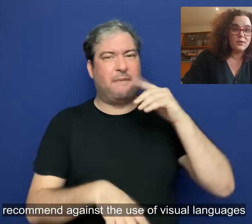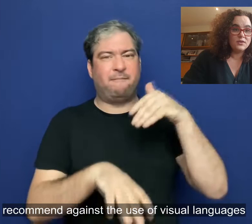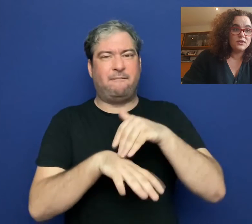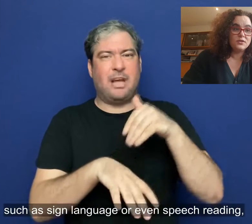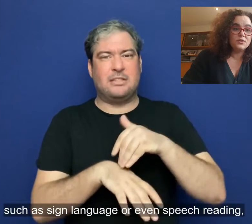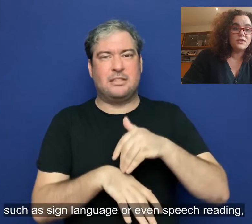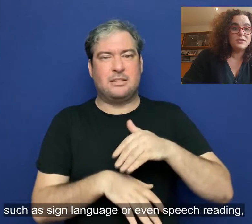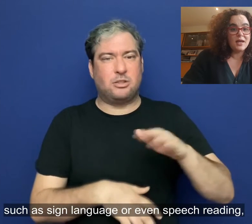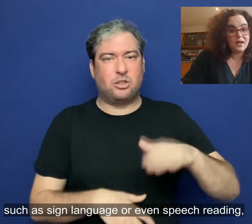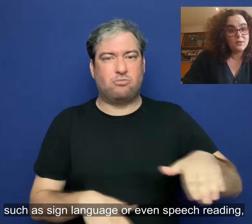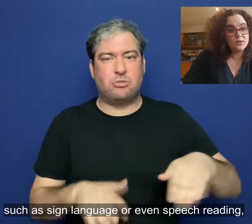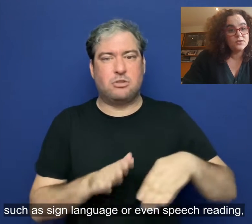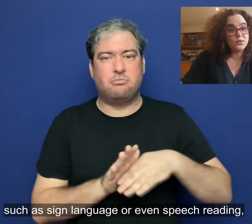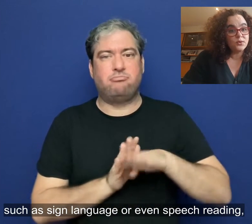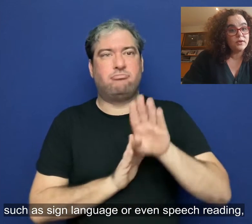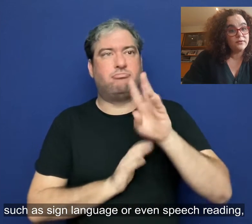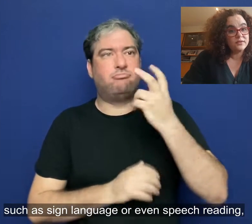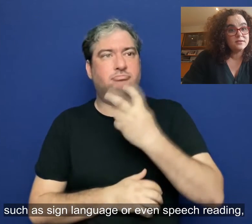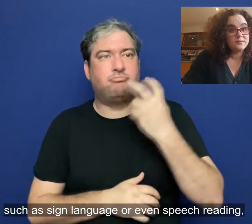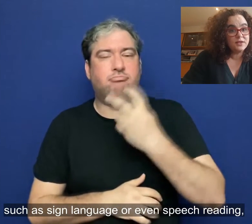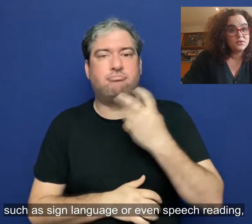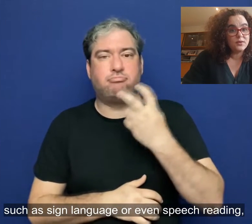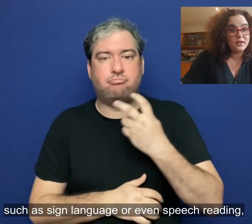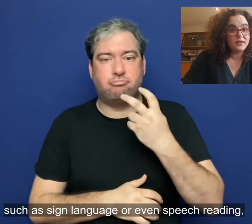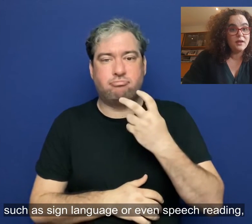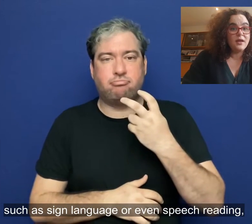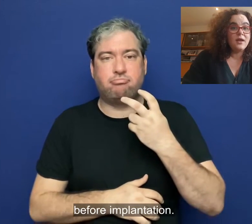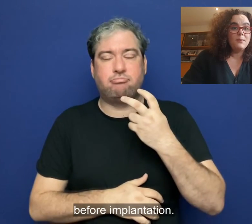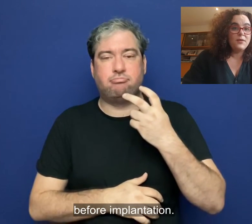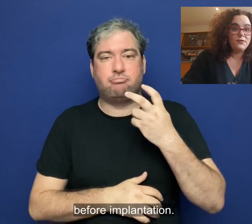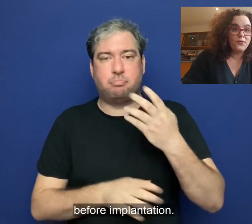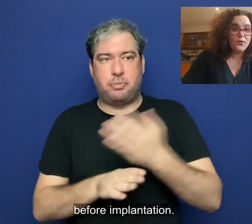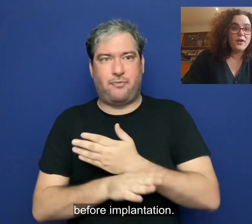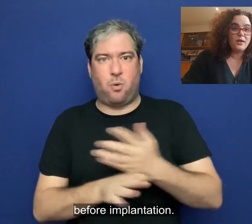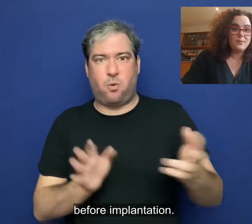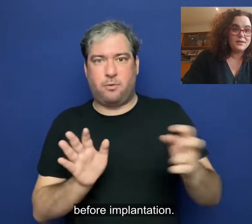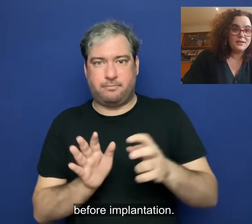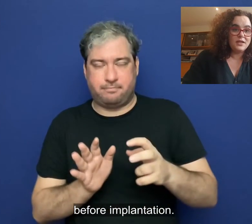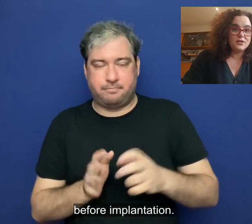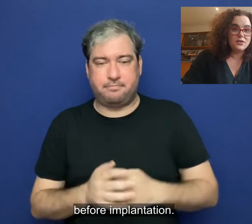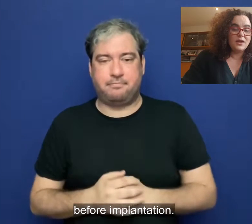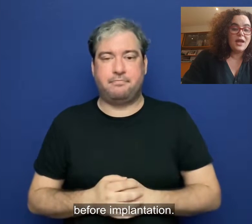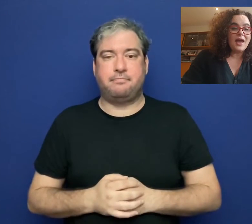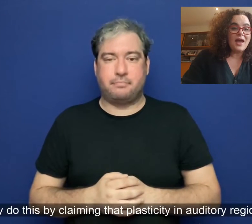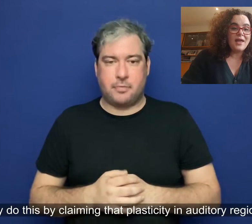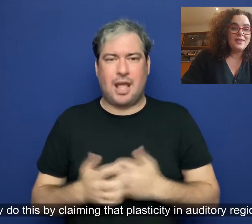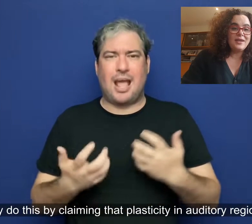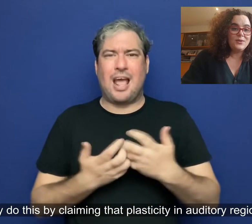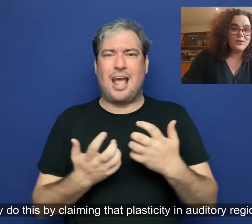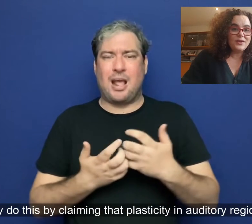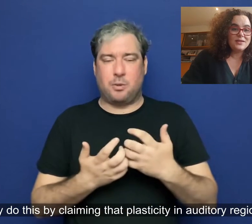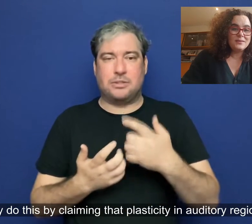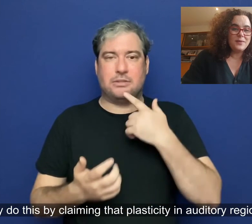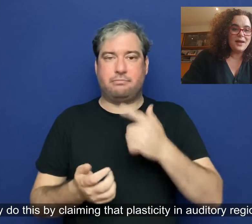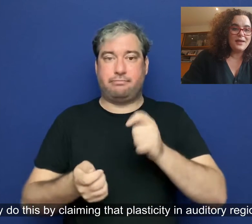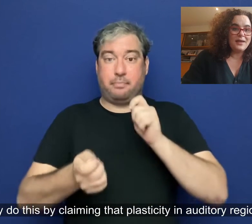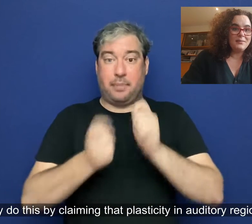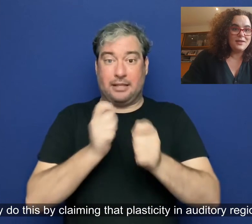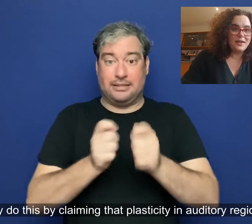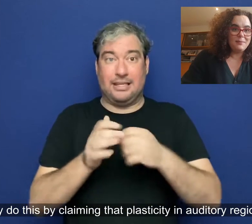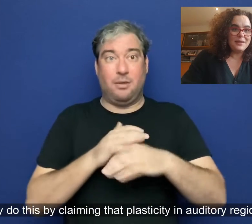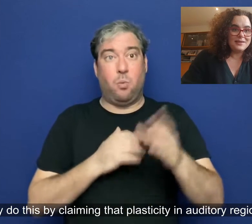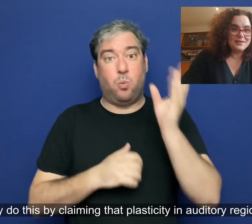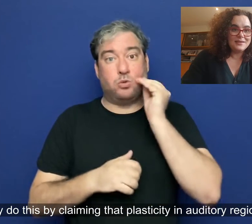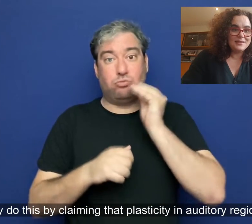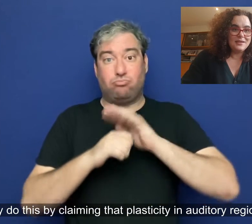visual languages such as sign language or even speech reading before implantation. And they do this by